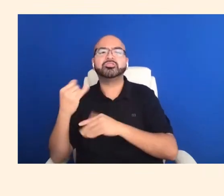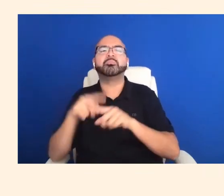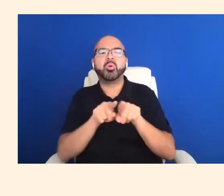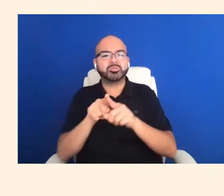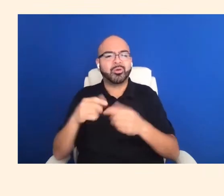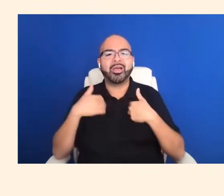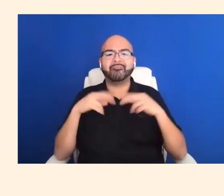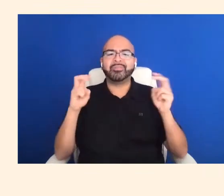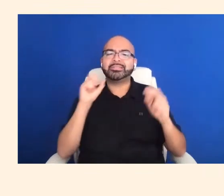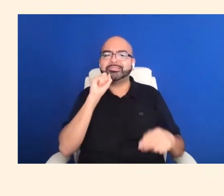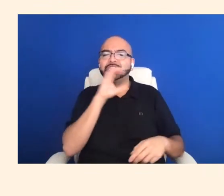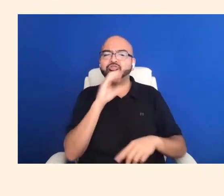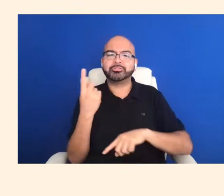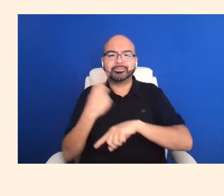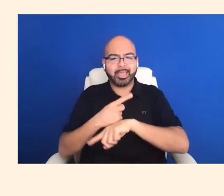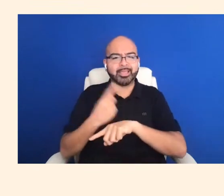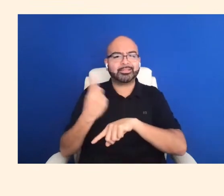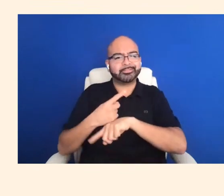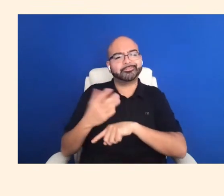Like last month,